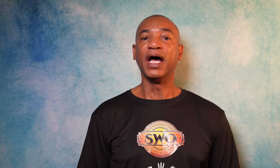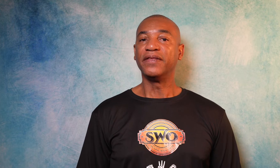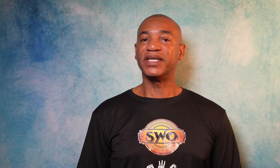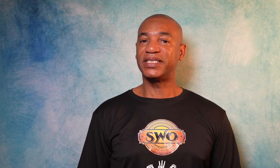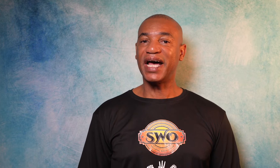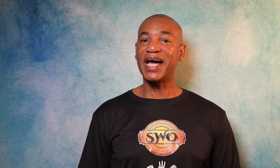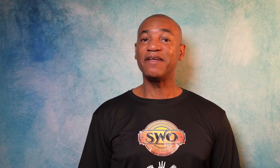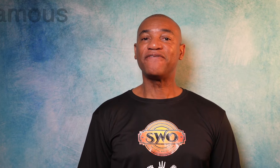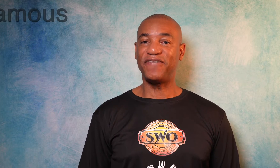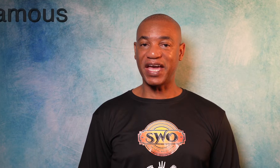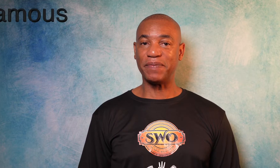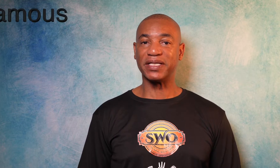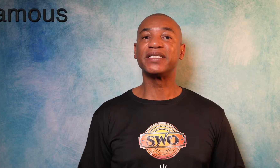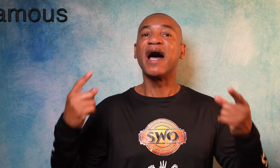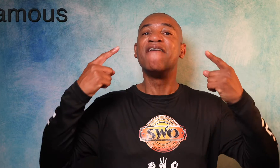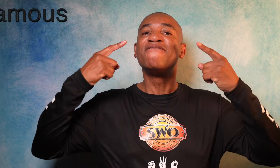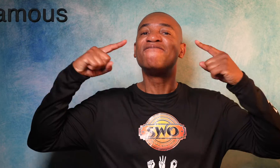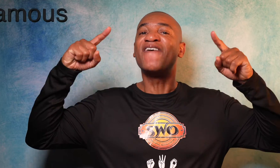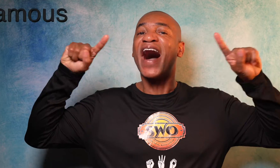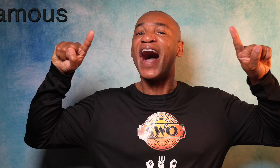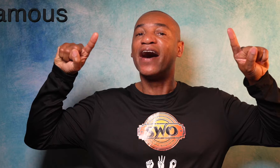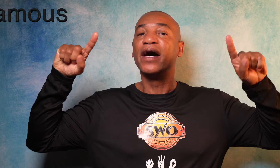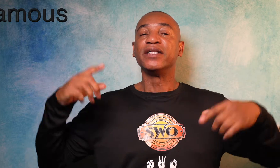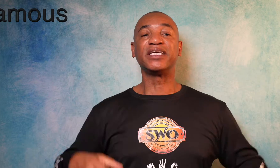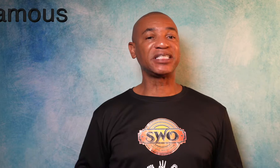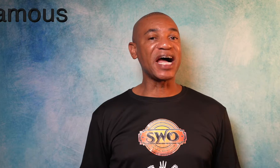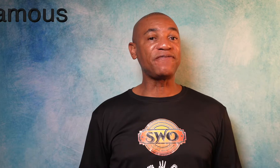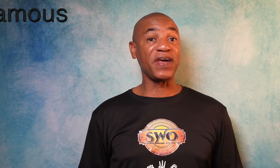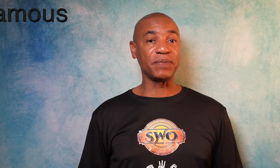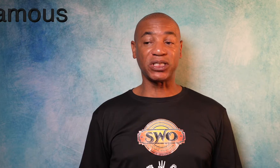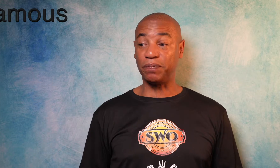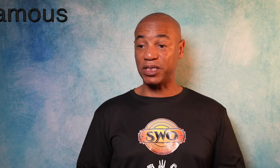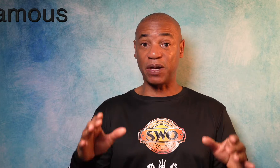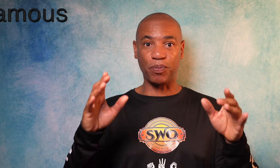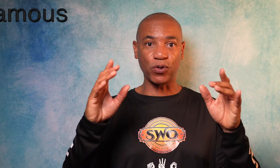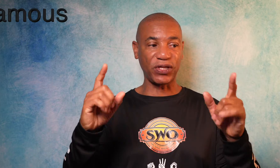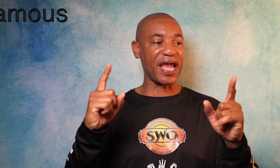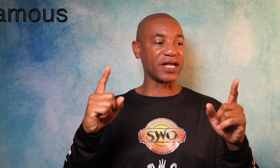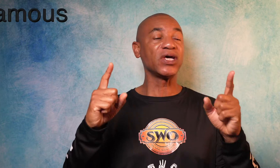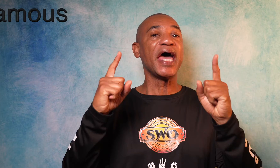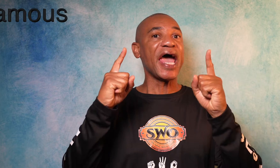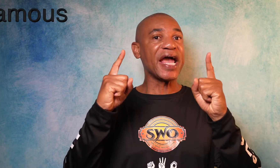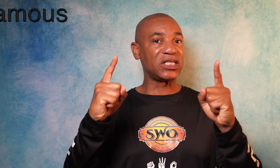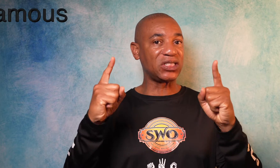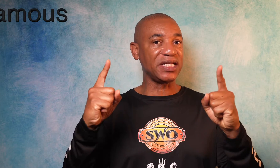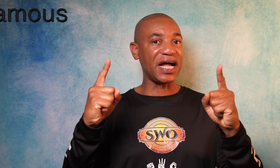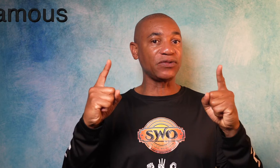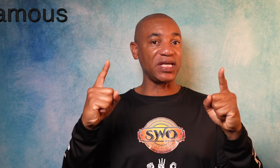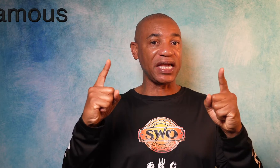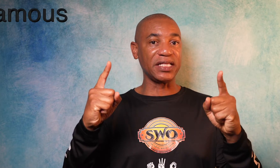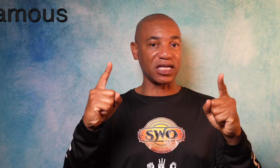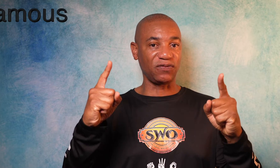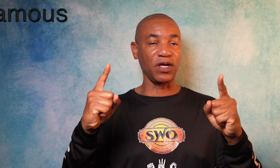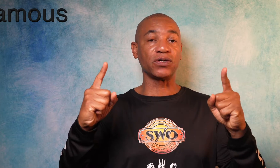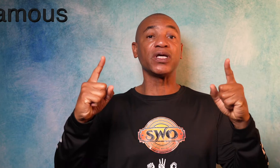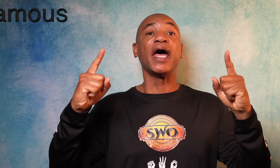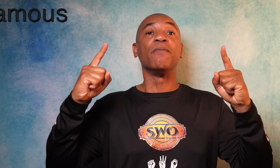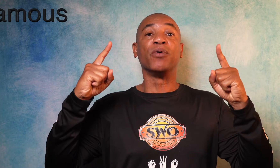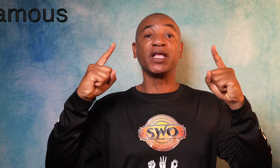The sign famous. To sign famous, simply take both hands, extend out the index fingers, bring them